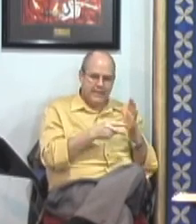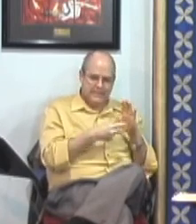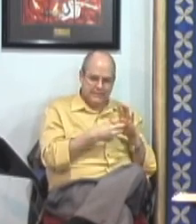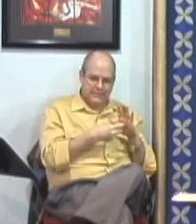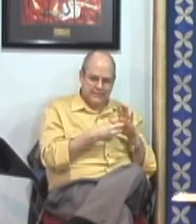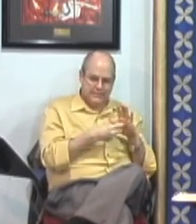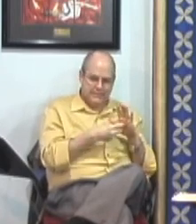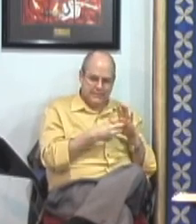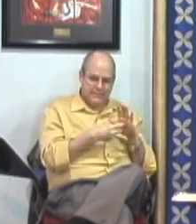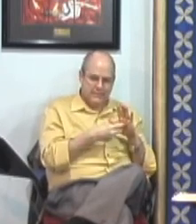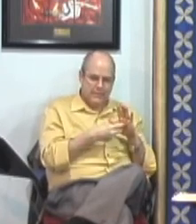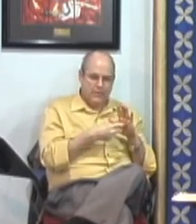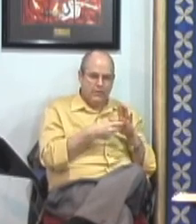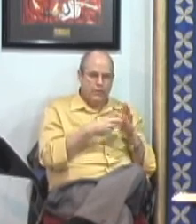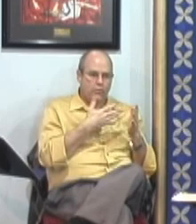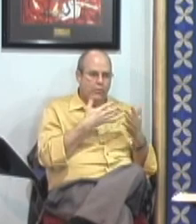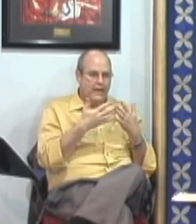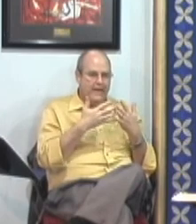is that